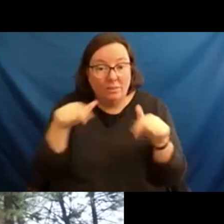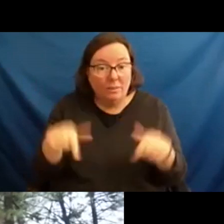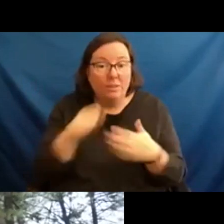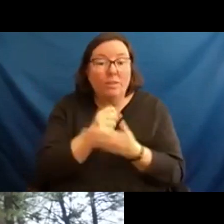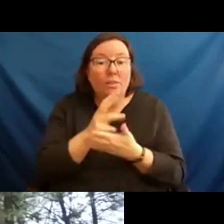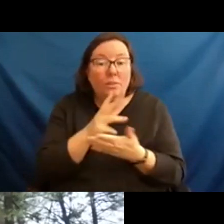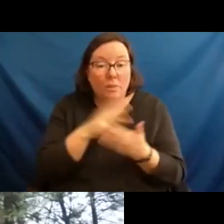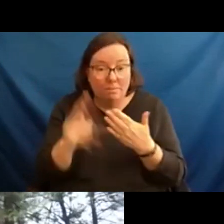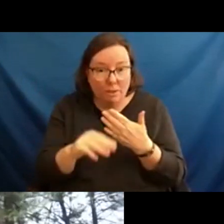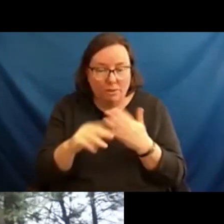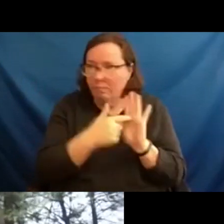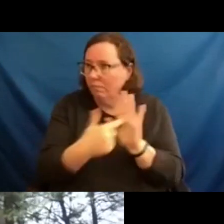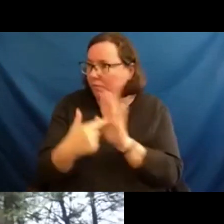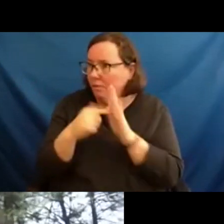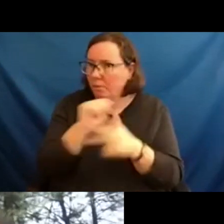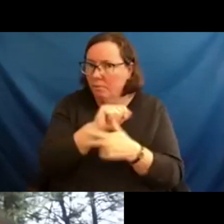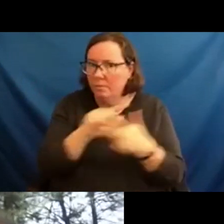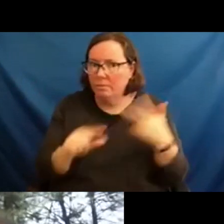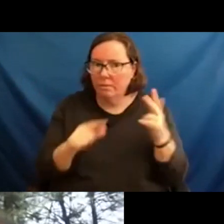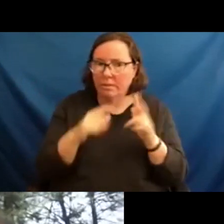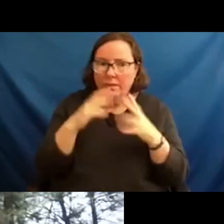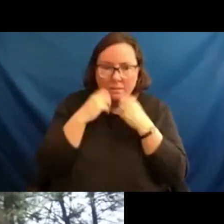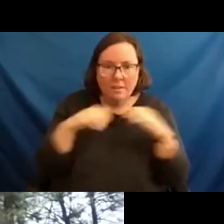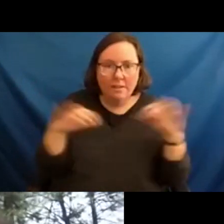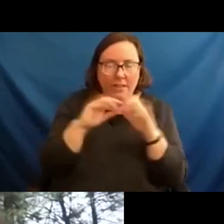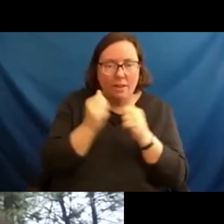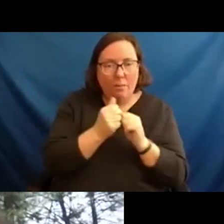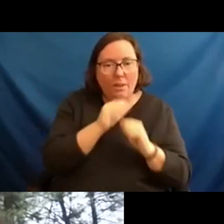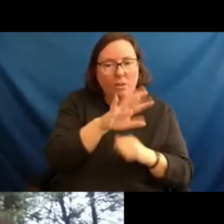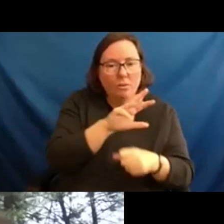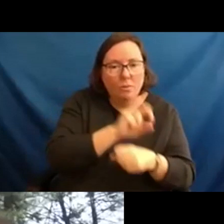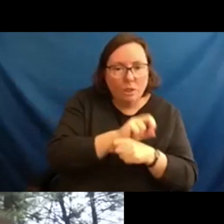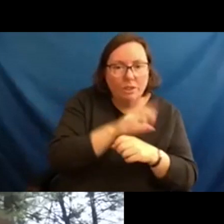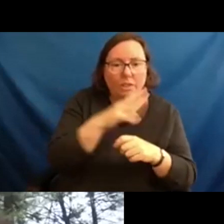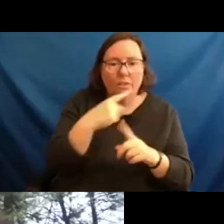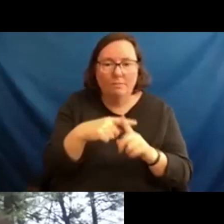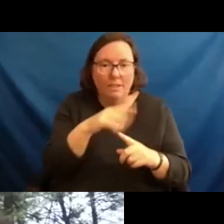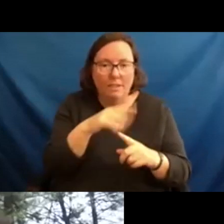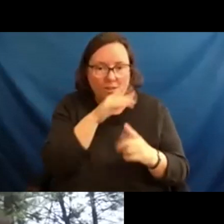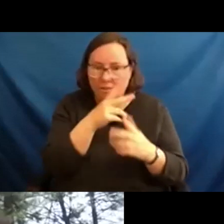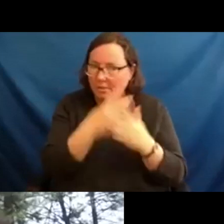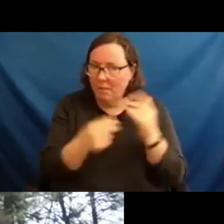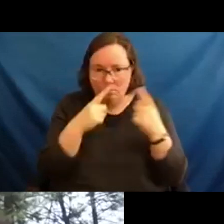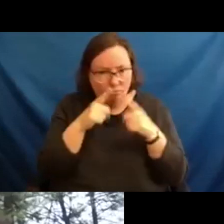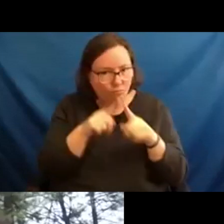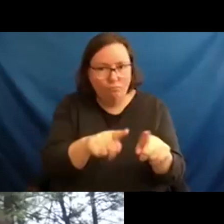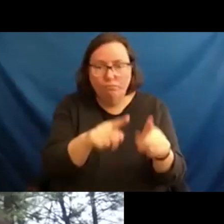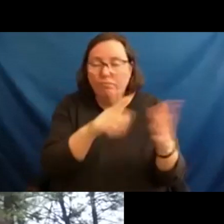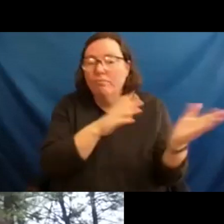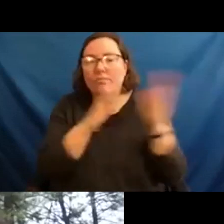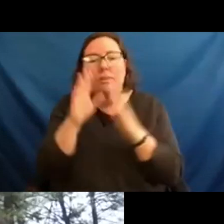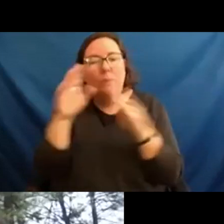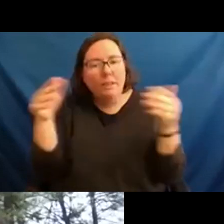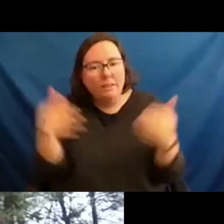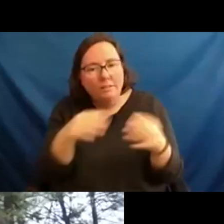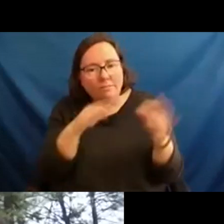these distinguished values with her voice and deeds, our dynamic speaker will introduce her experiences and